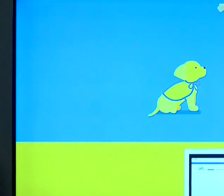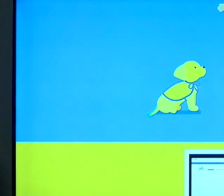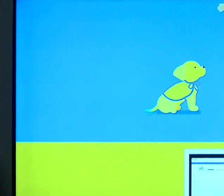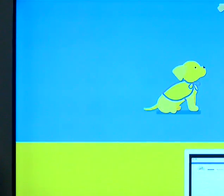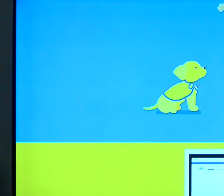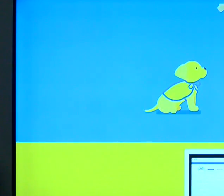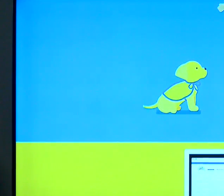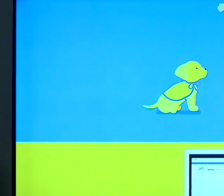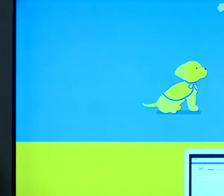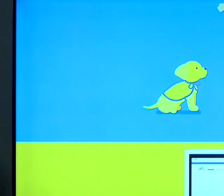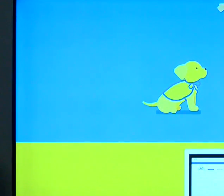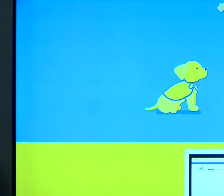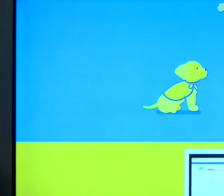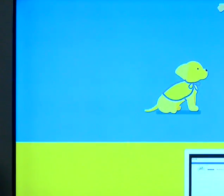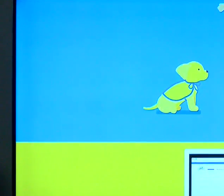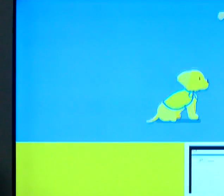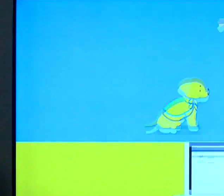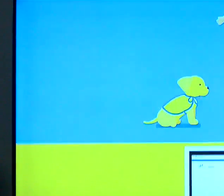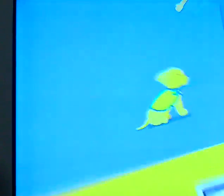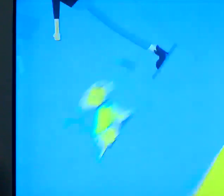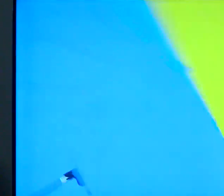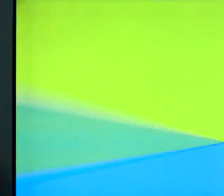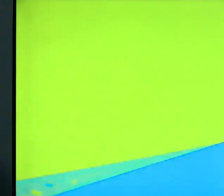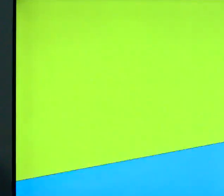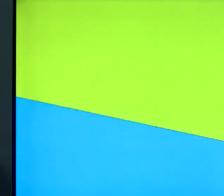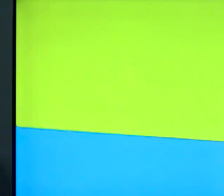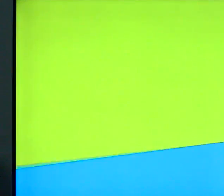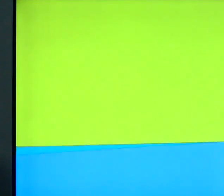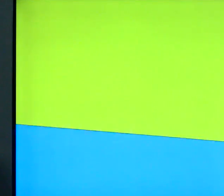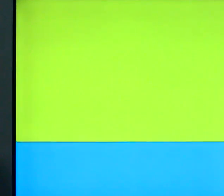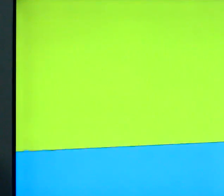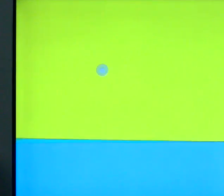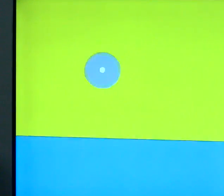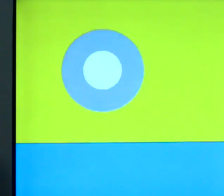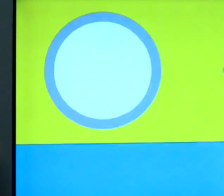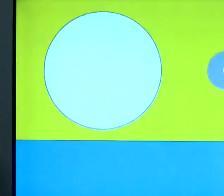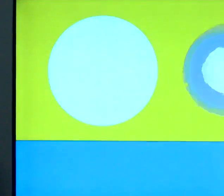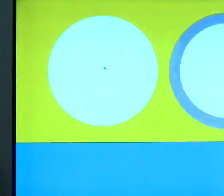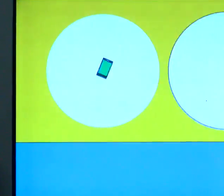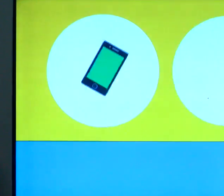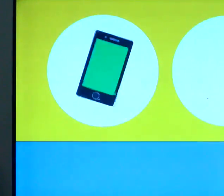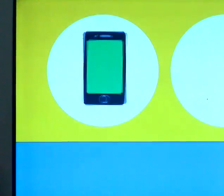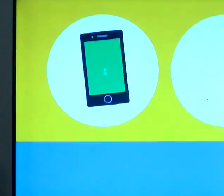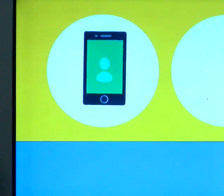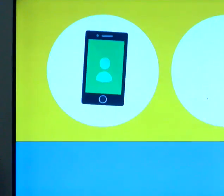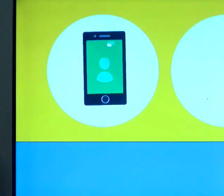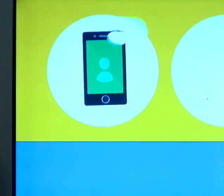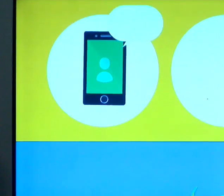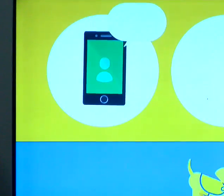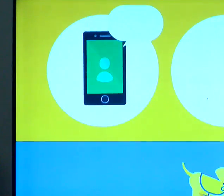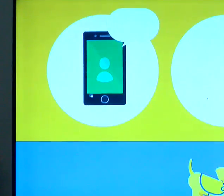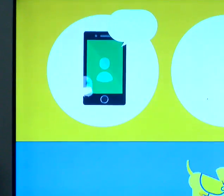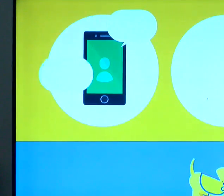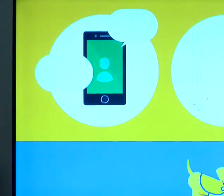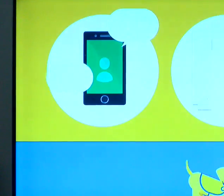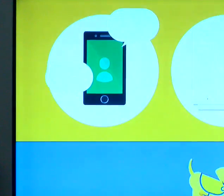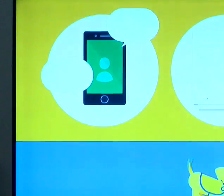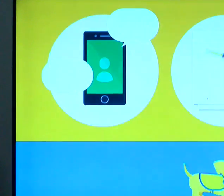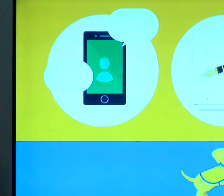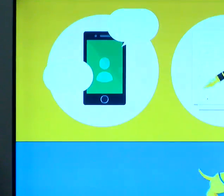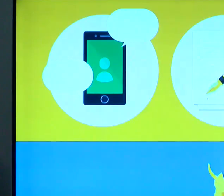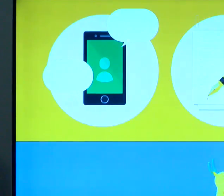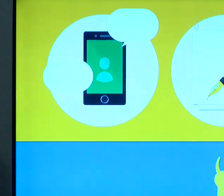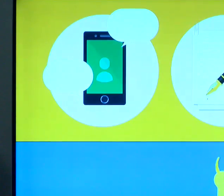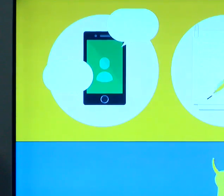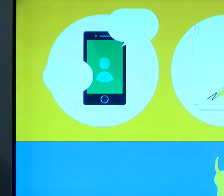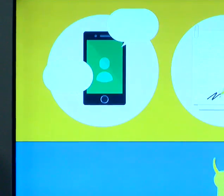basic socialization and obedience skills. Before applicants are accepted to receive a dog, they go through a multi-step